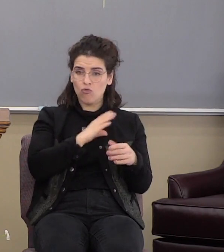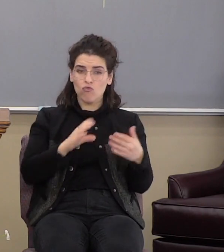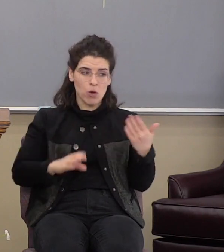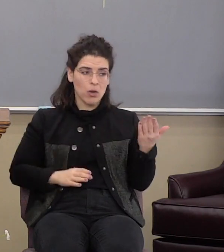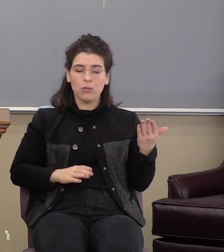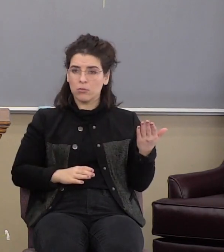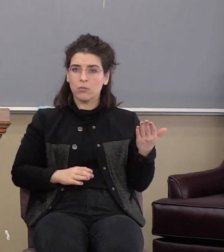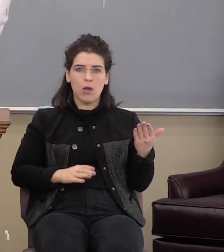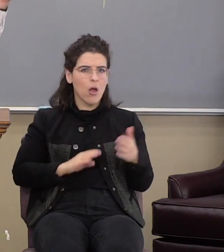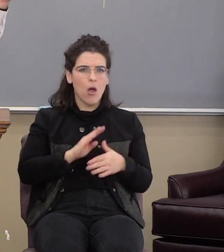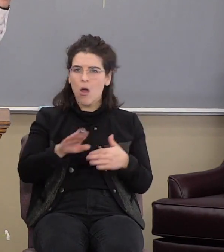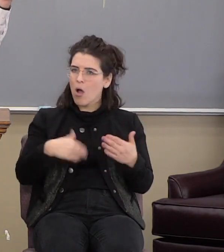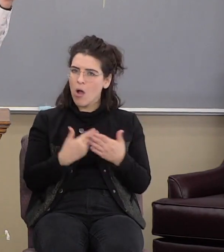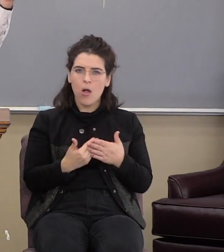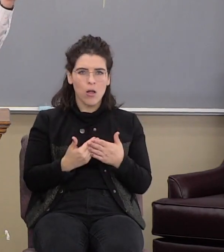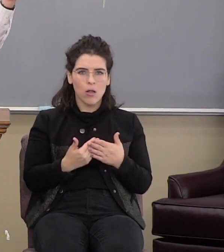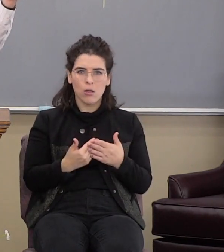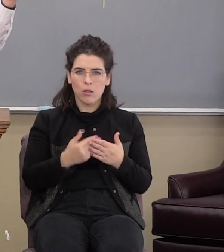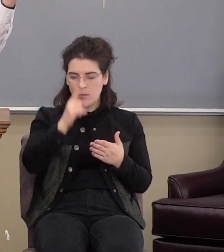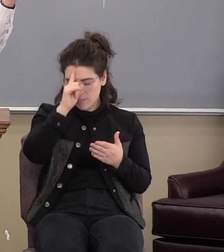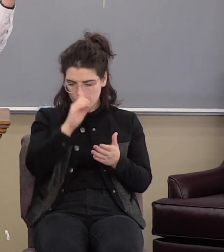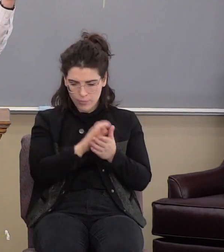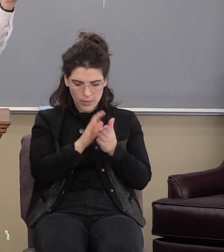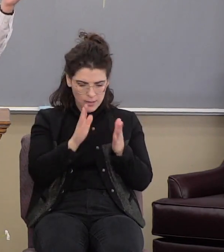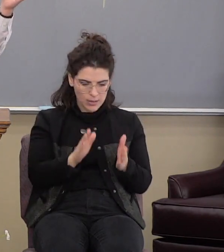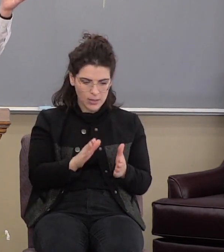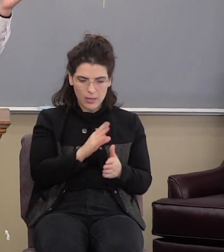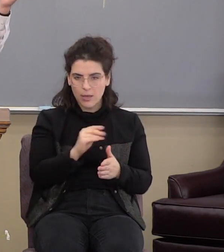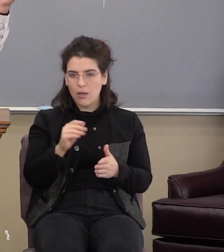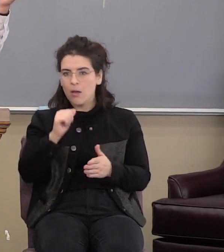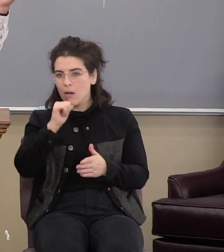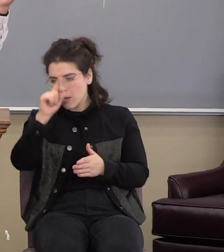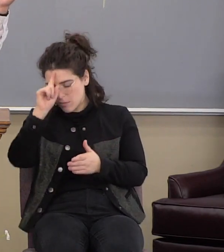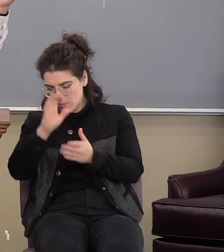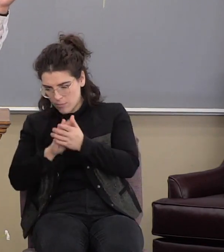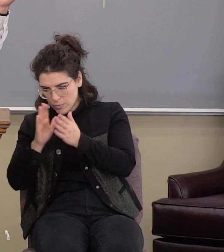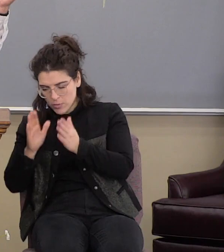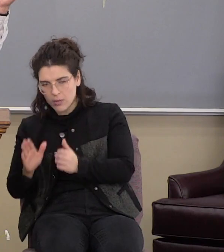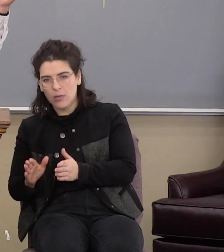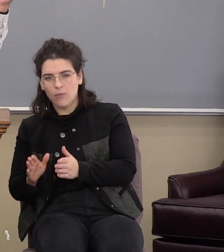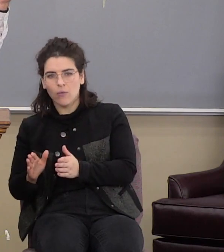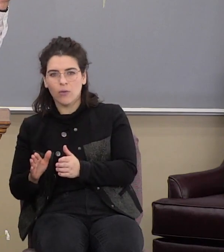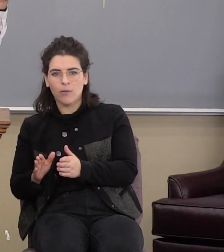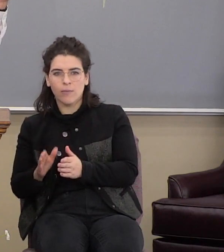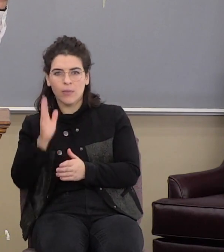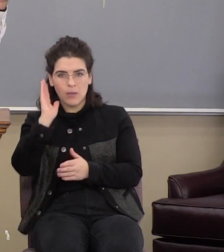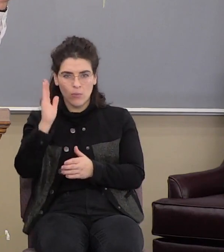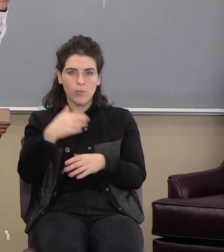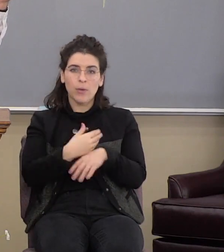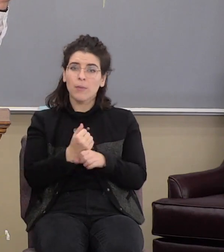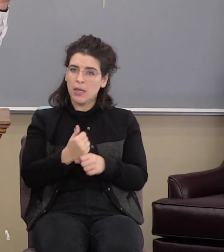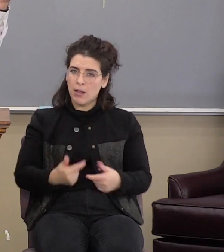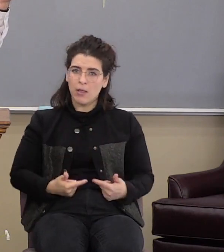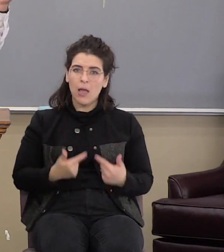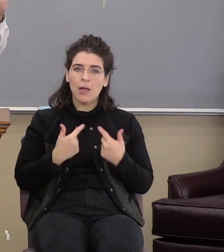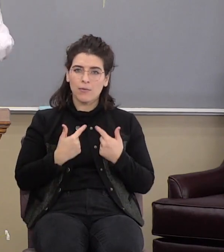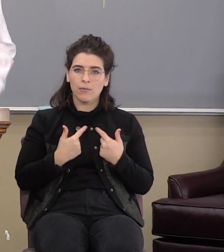Christ all, believer and unbeliever, are going to be made